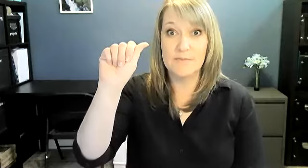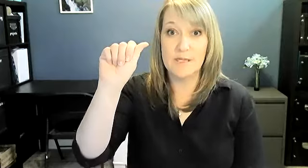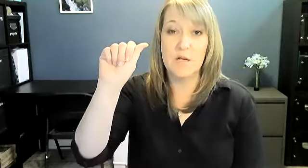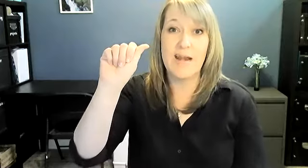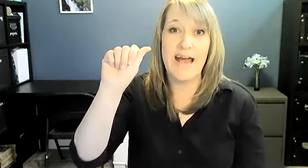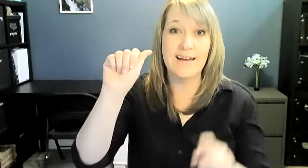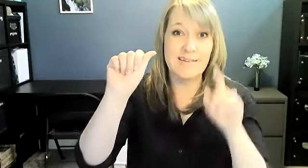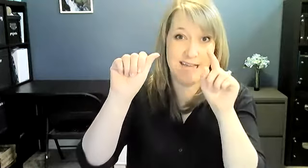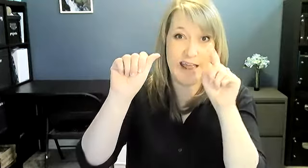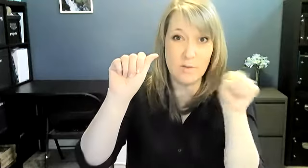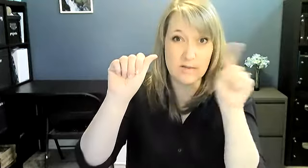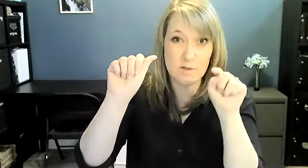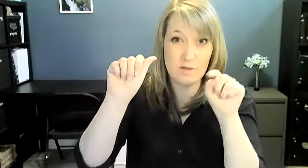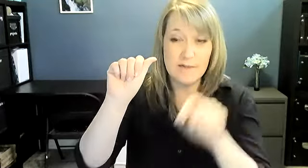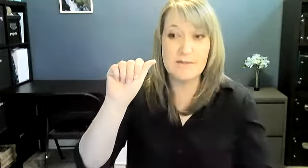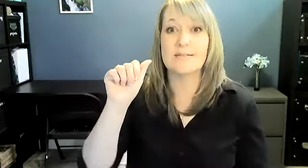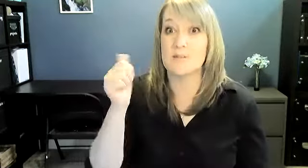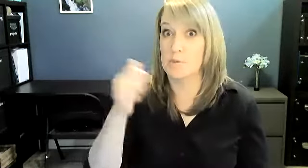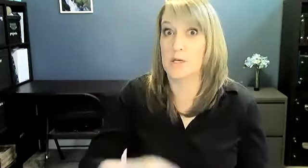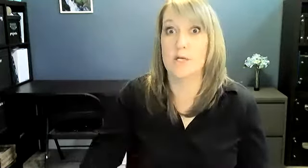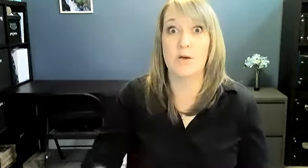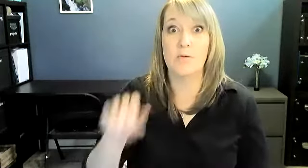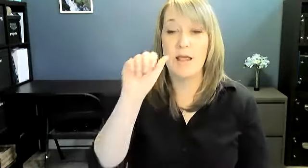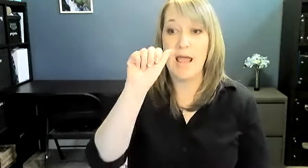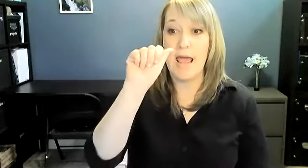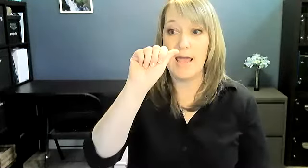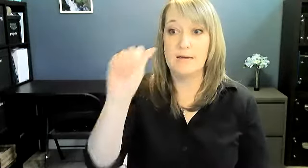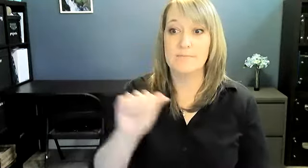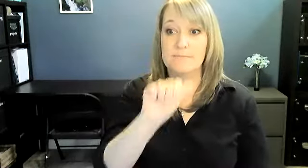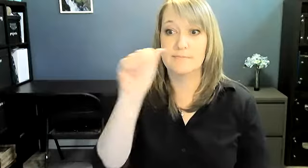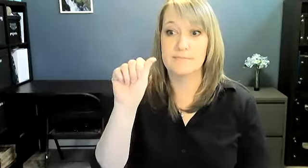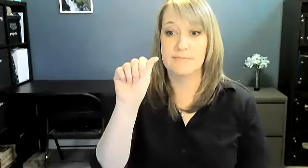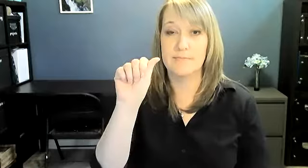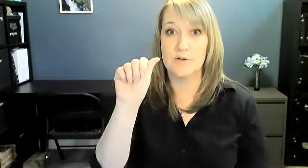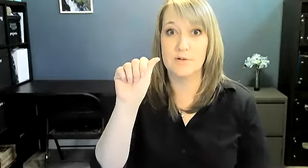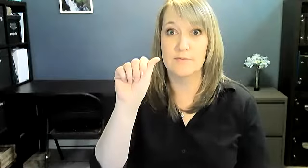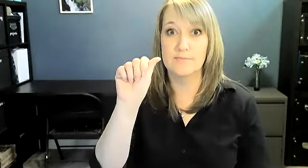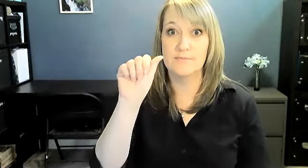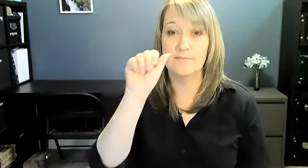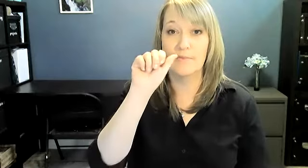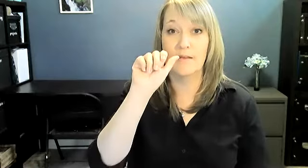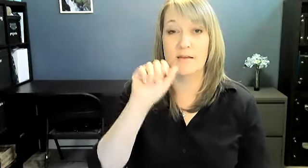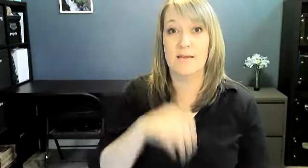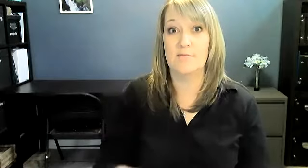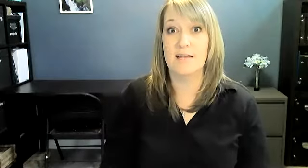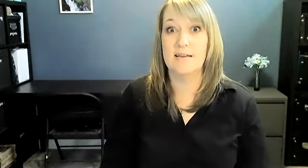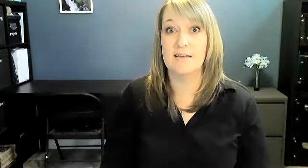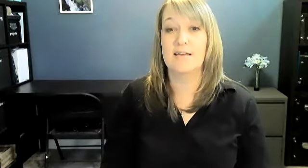an at has an A with a circle around it. That's what we're going to do. A circle. Okay. Ready?